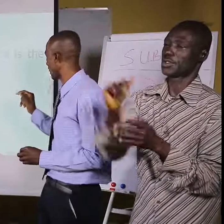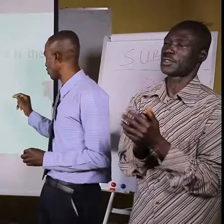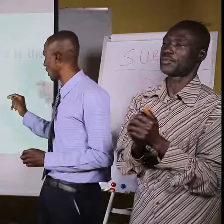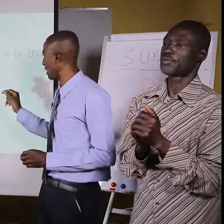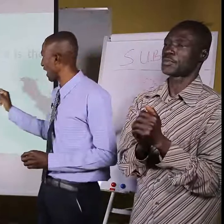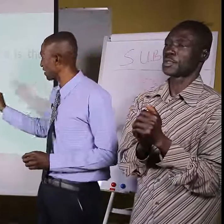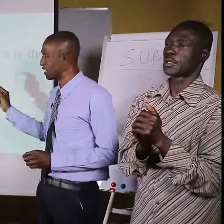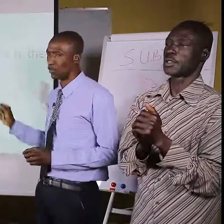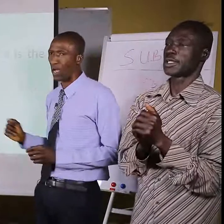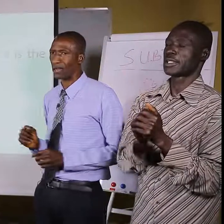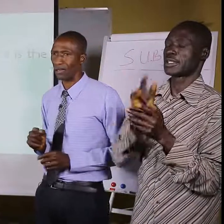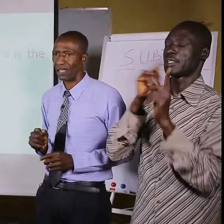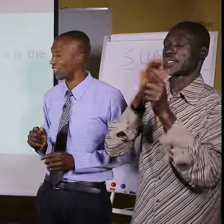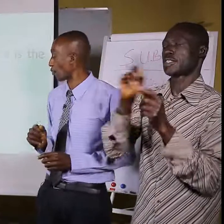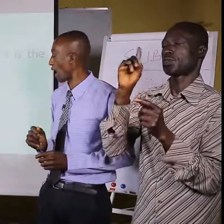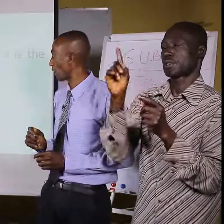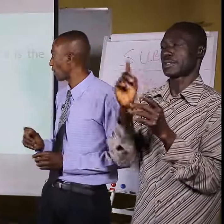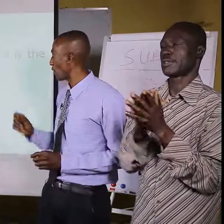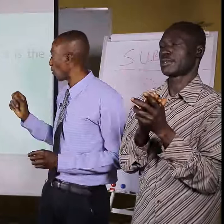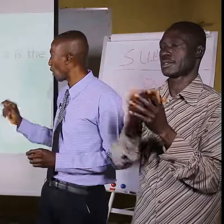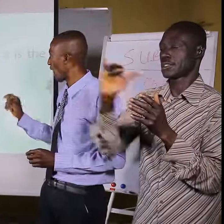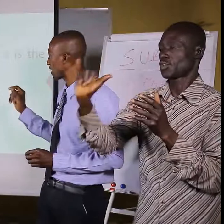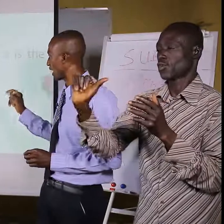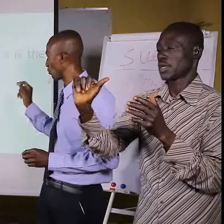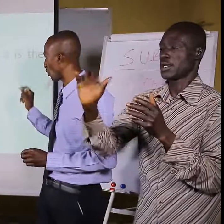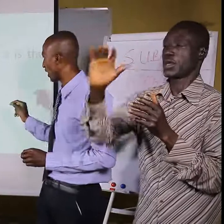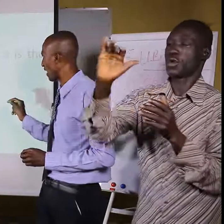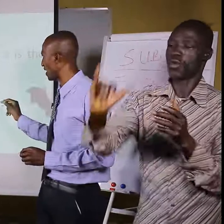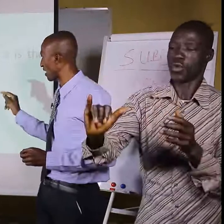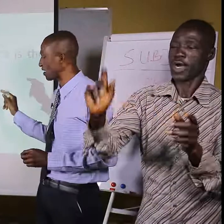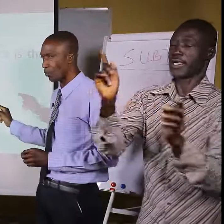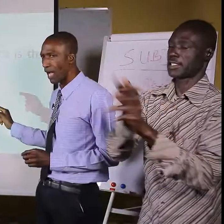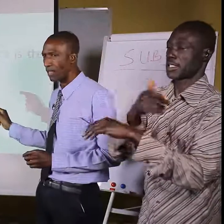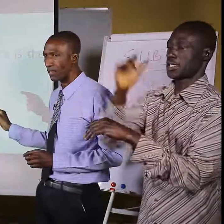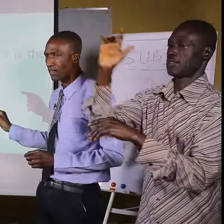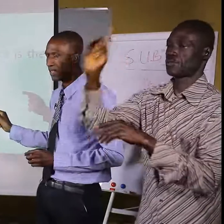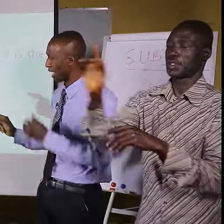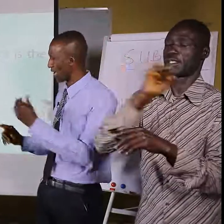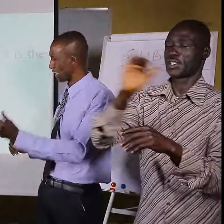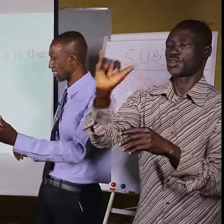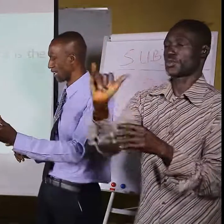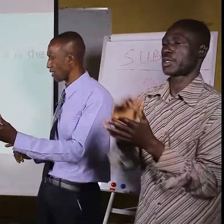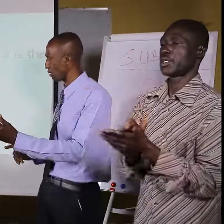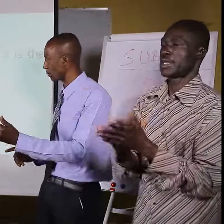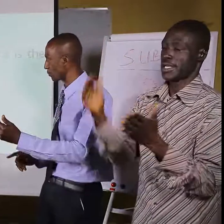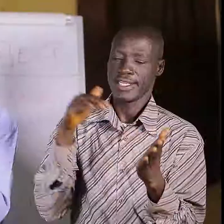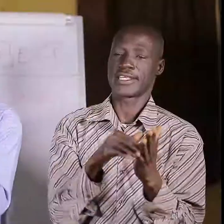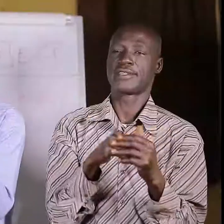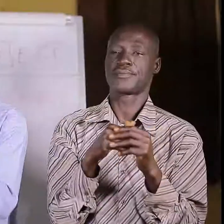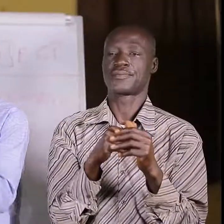y times 1, the answer is 1, is y. Y times 1, the answer is y. I take that